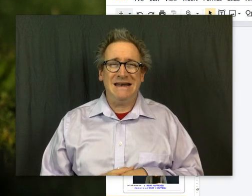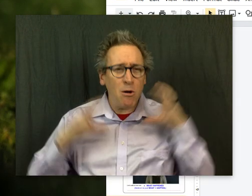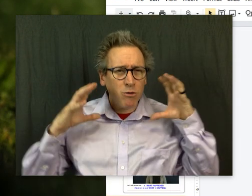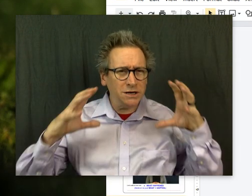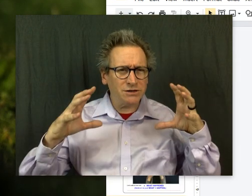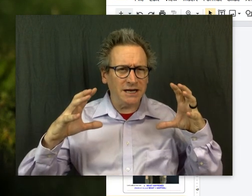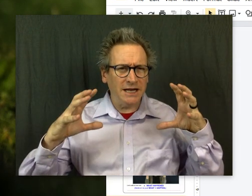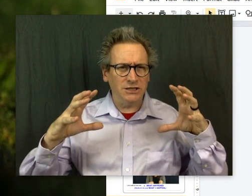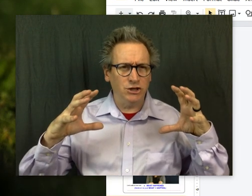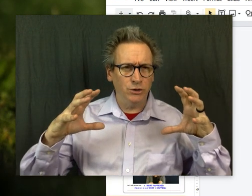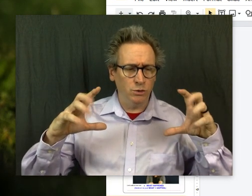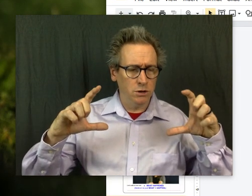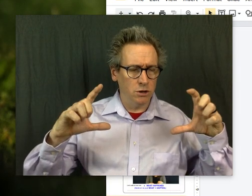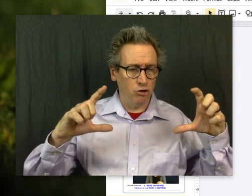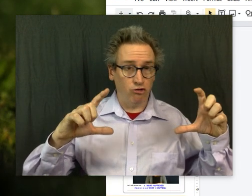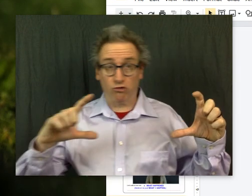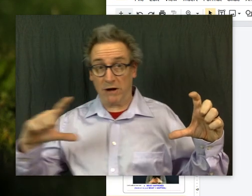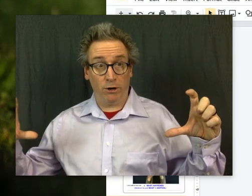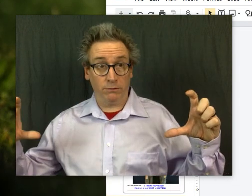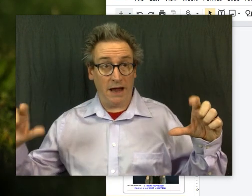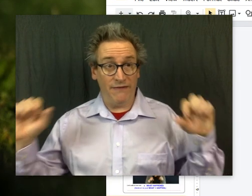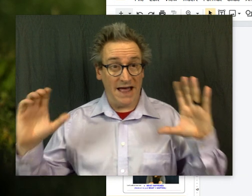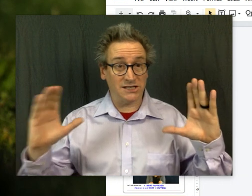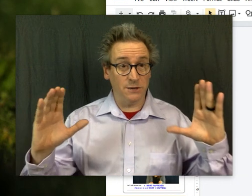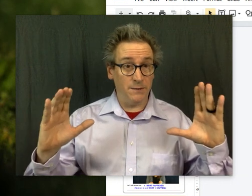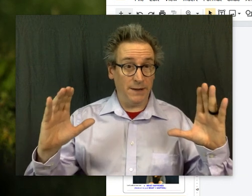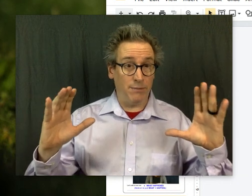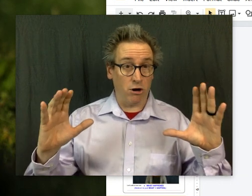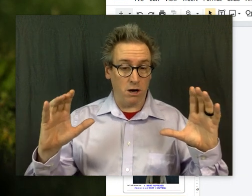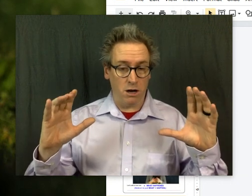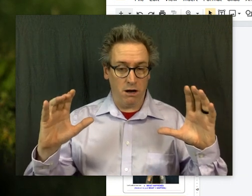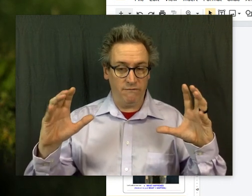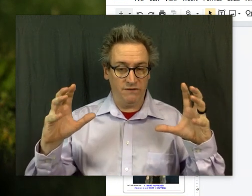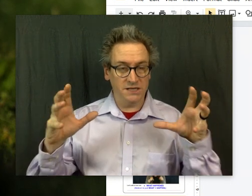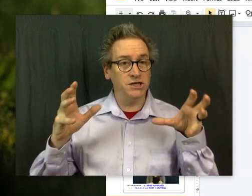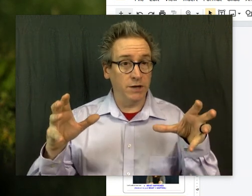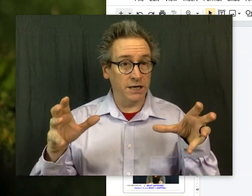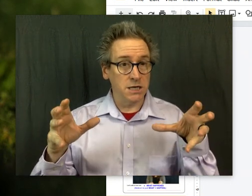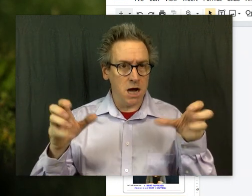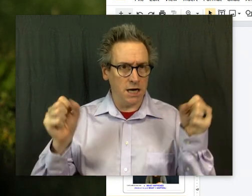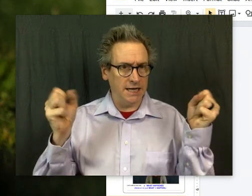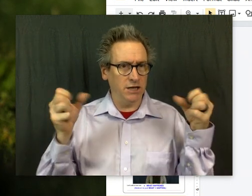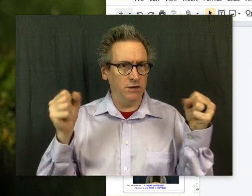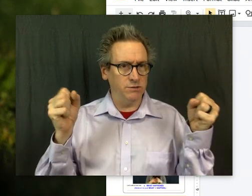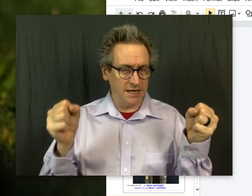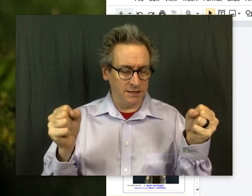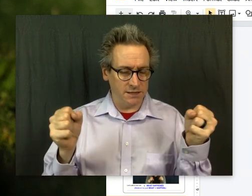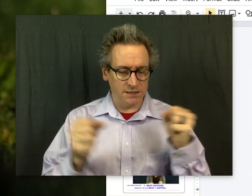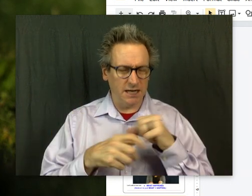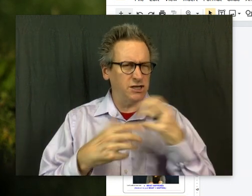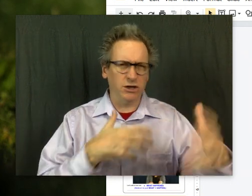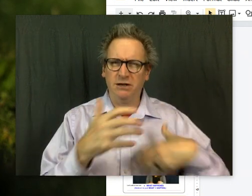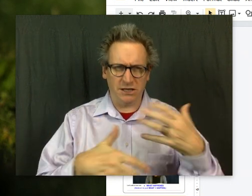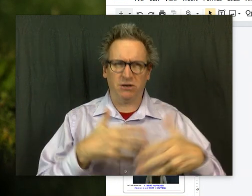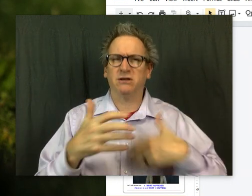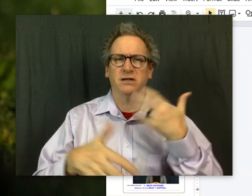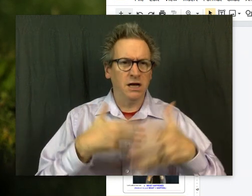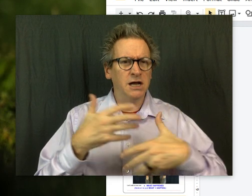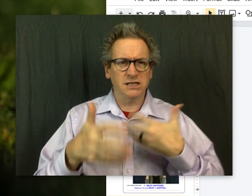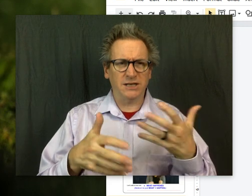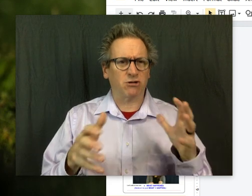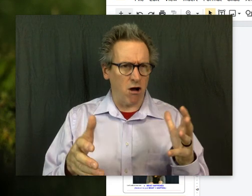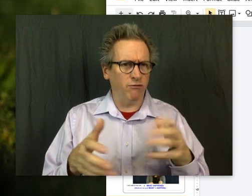So now we're going to start getting into grammar. And that's going to be the big part of this unit on getting used to sentences. And it's a good thing to start